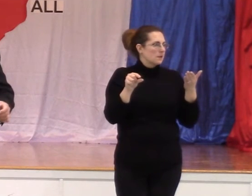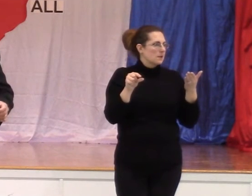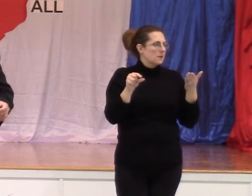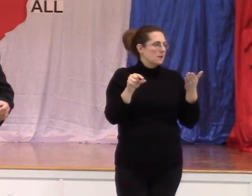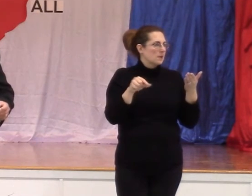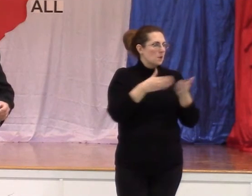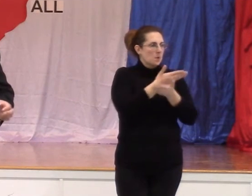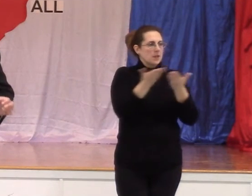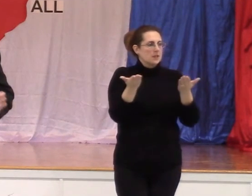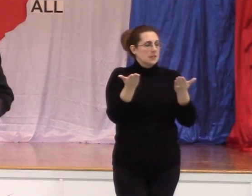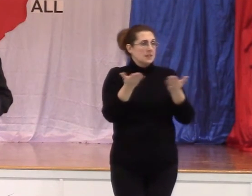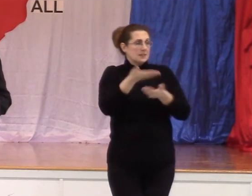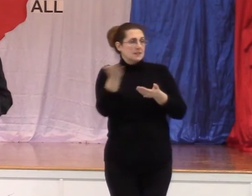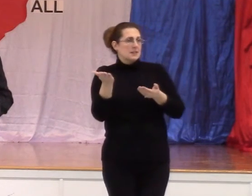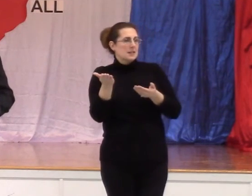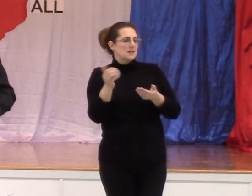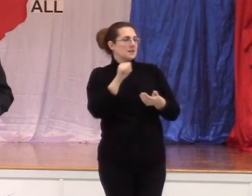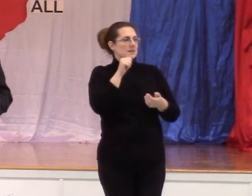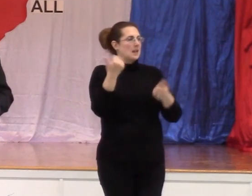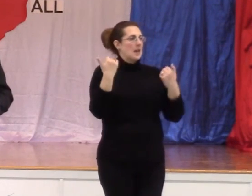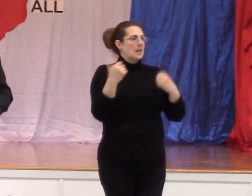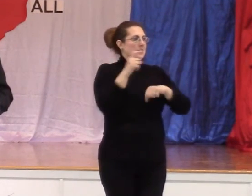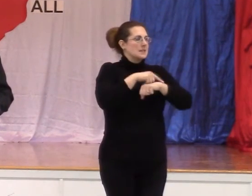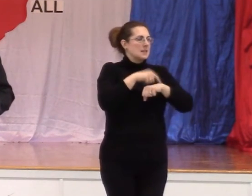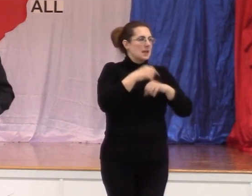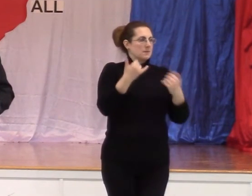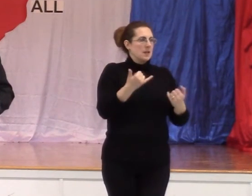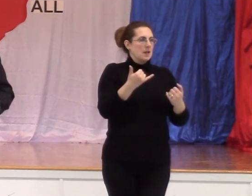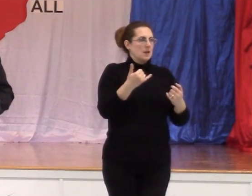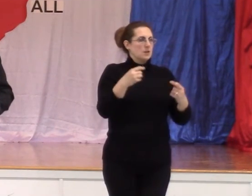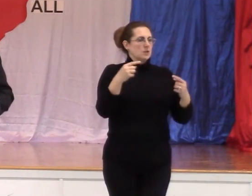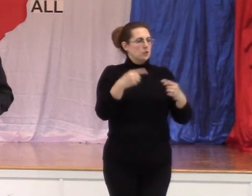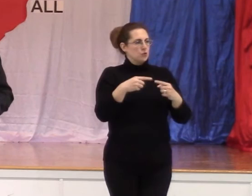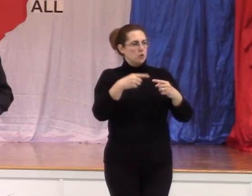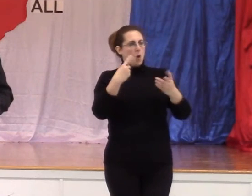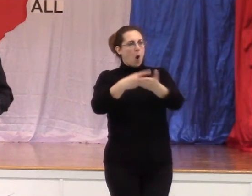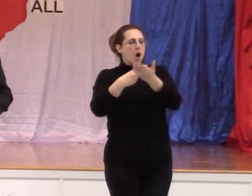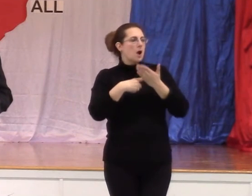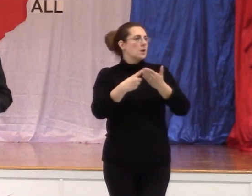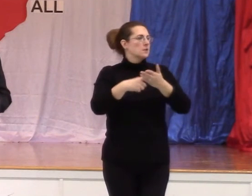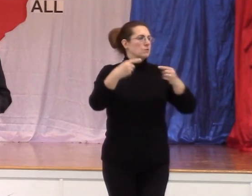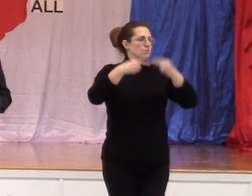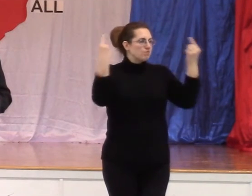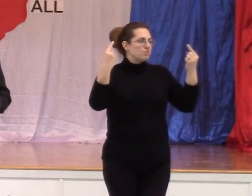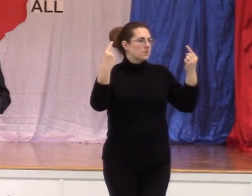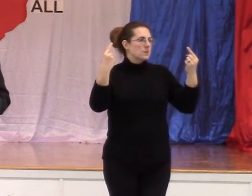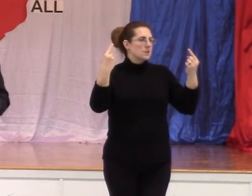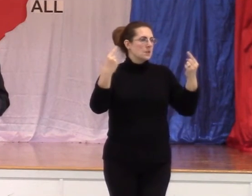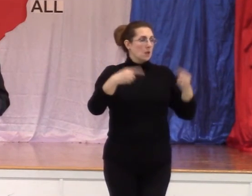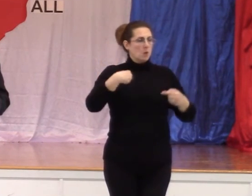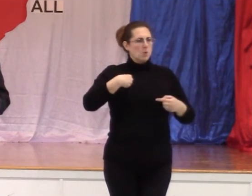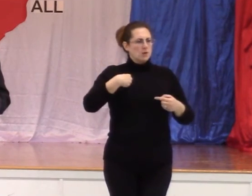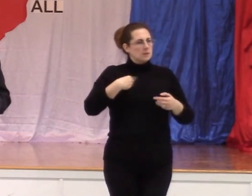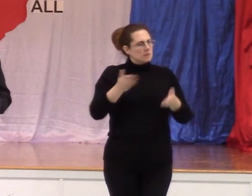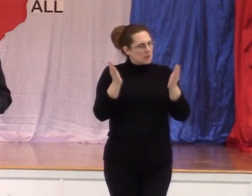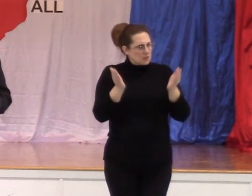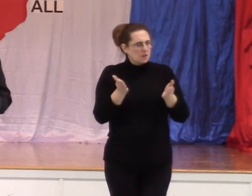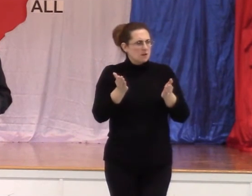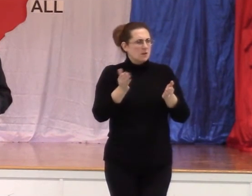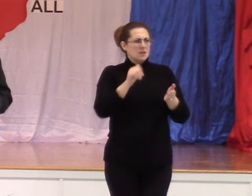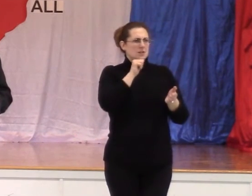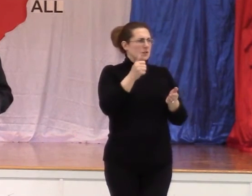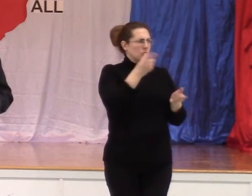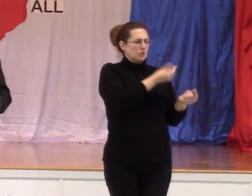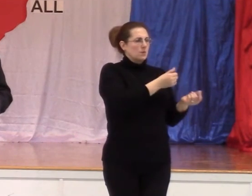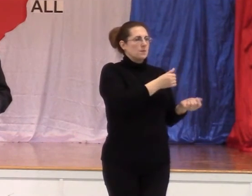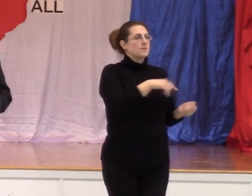But of these matters there is not time now to dispute at greater length. We have elsewhere sufficiently urged this subject.